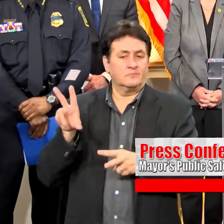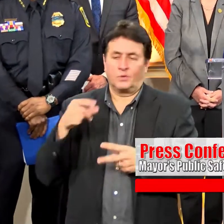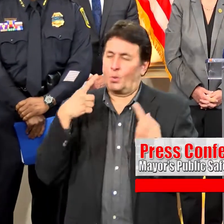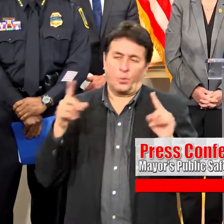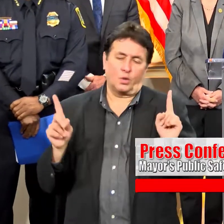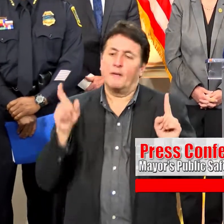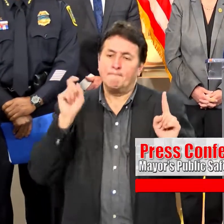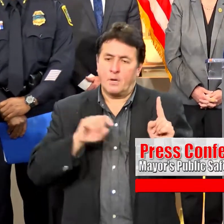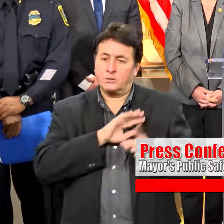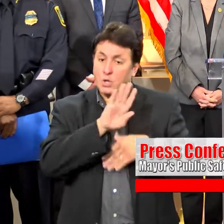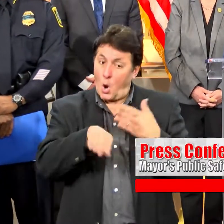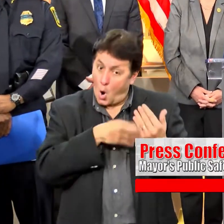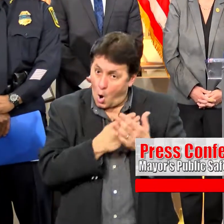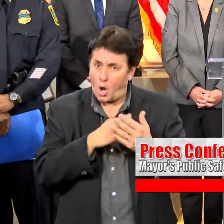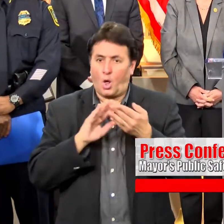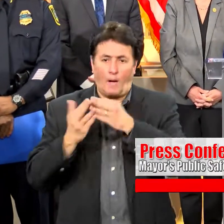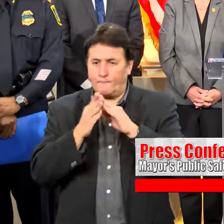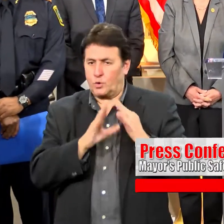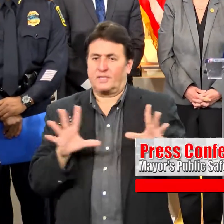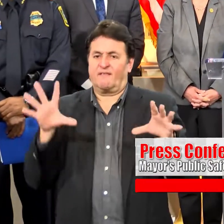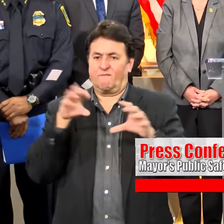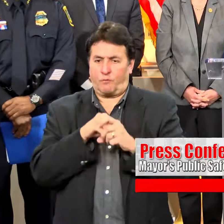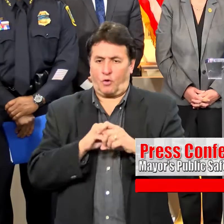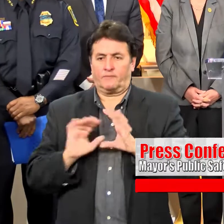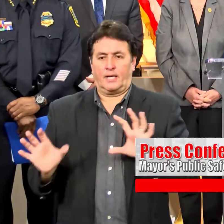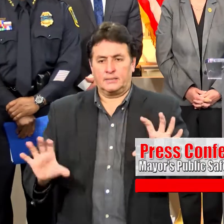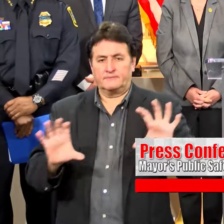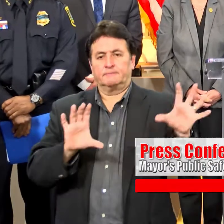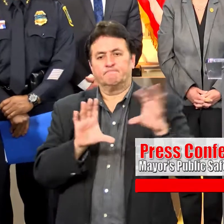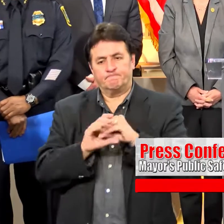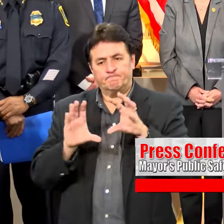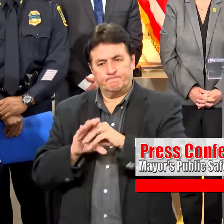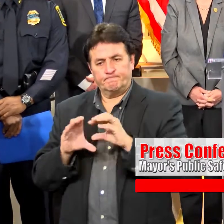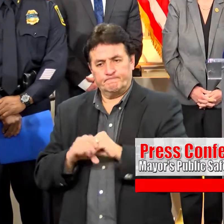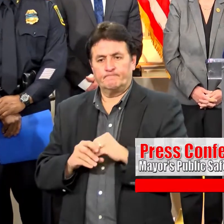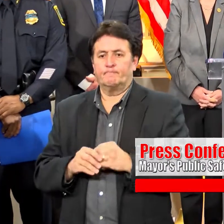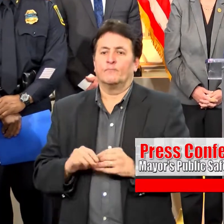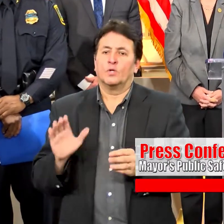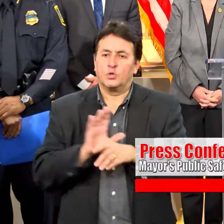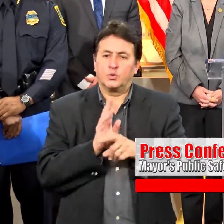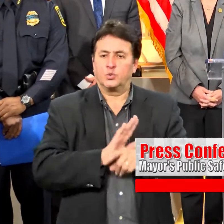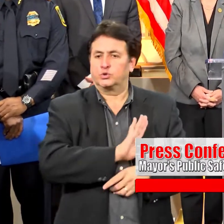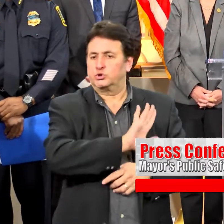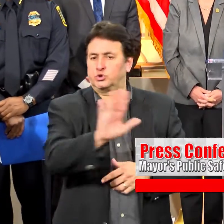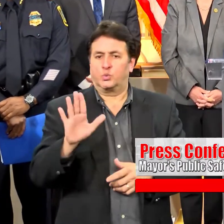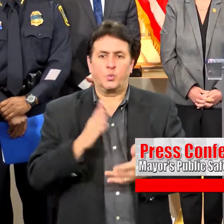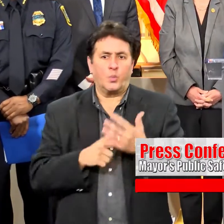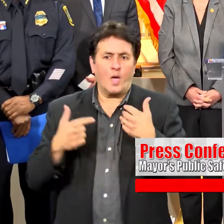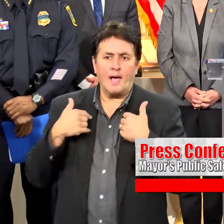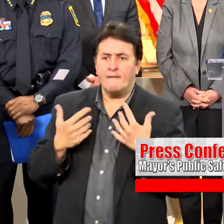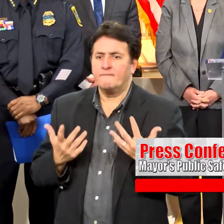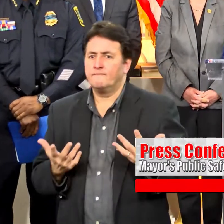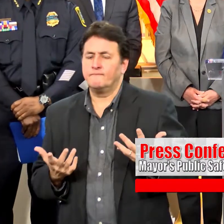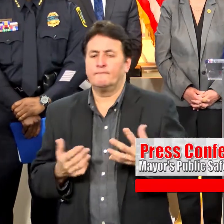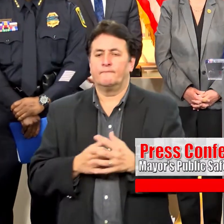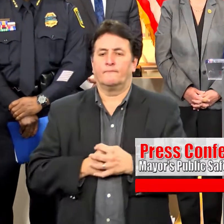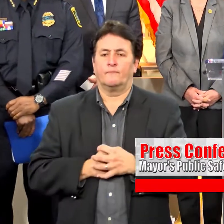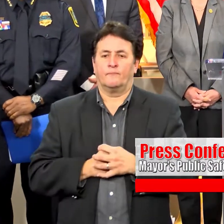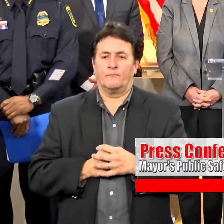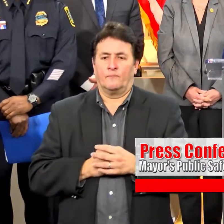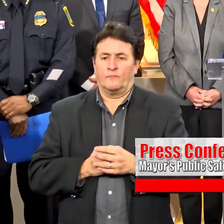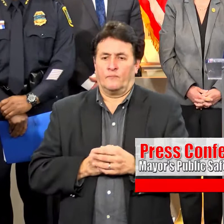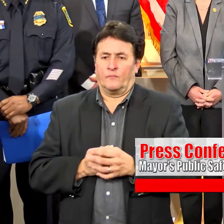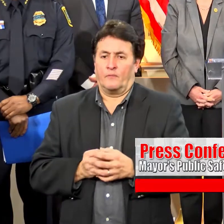role in being in the community, utilizing their credibility in turning people from violence